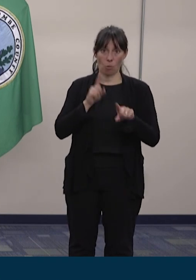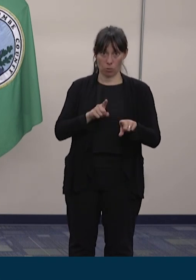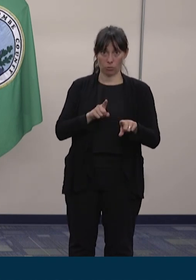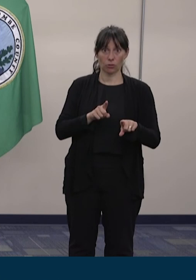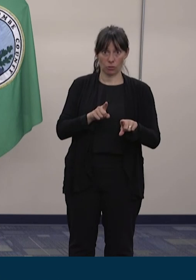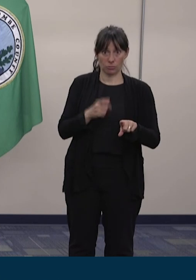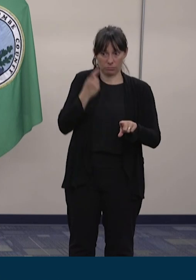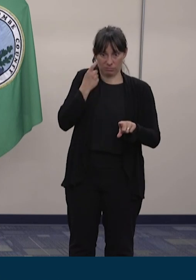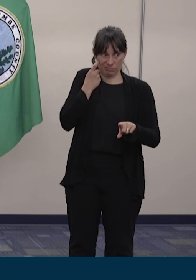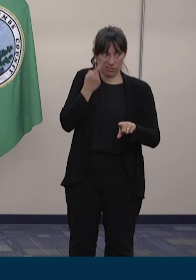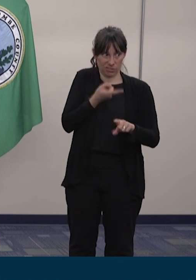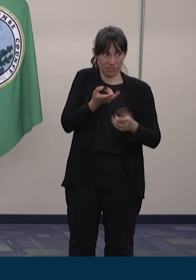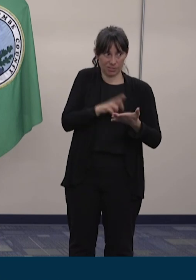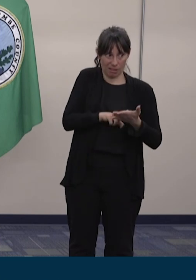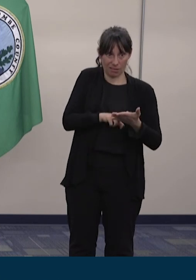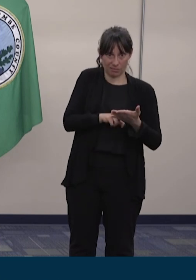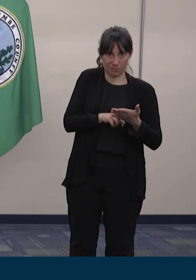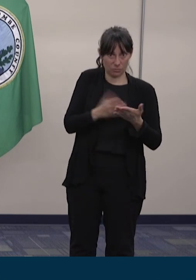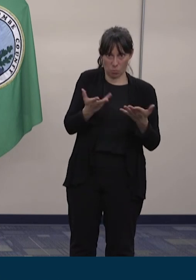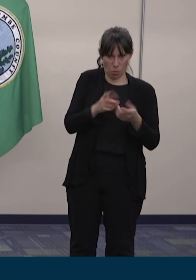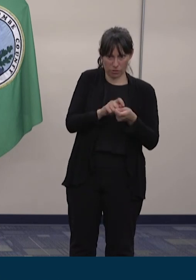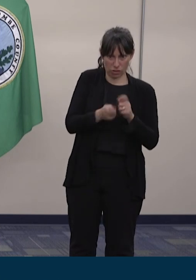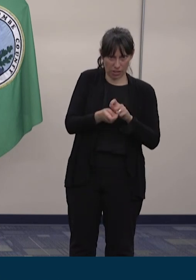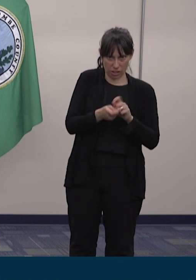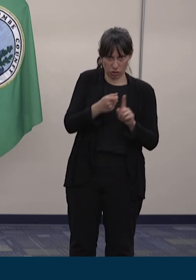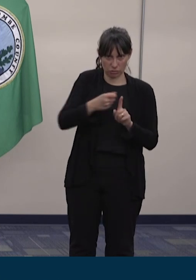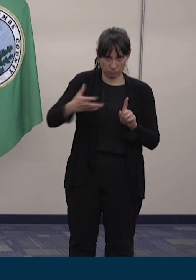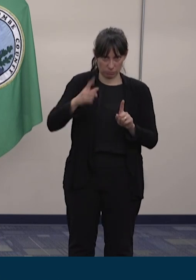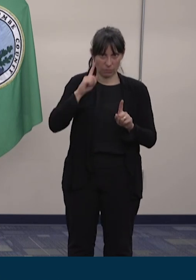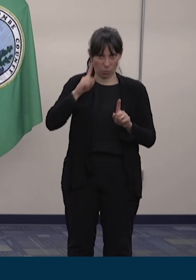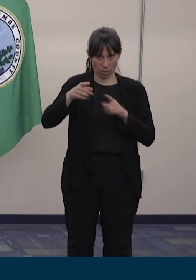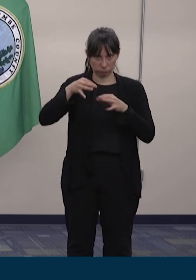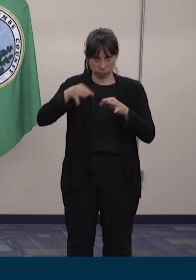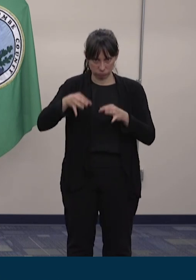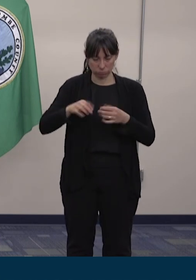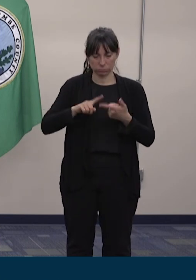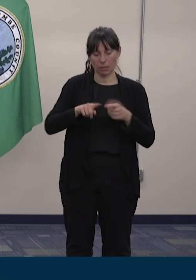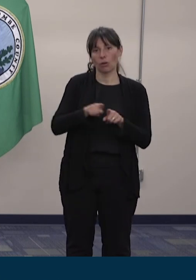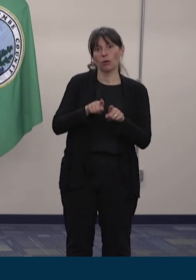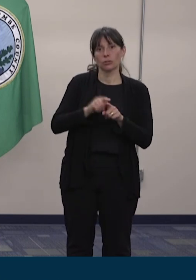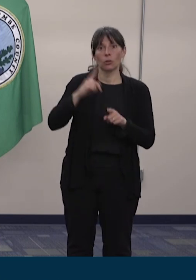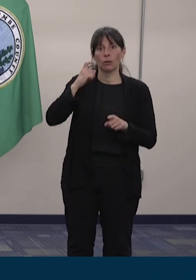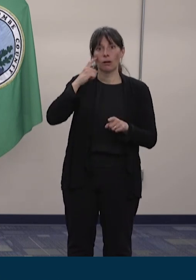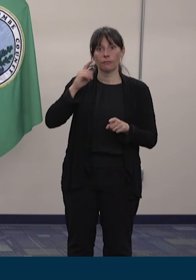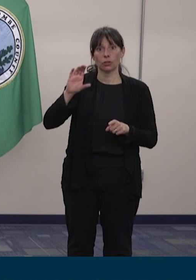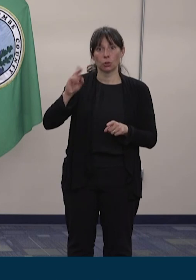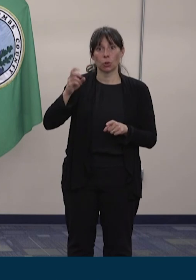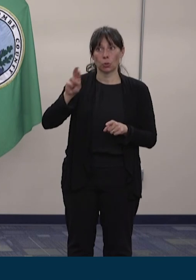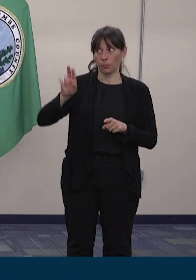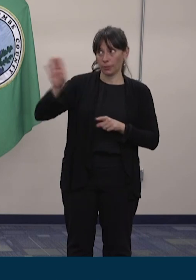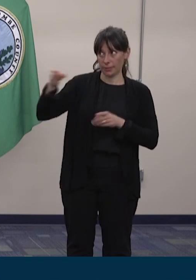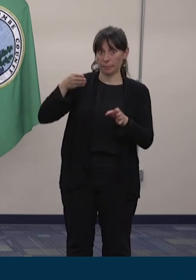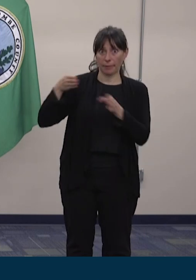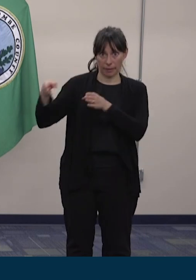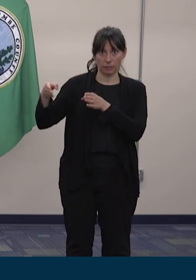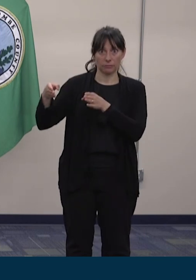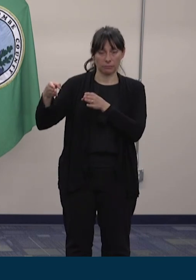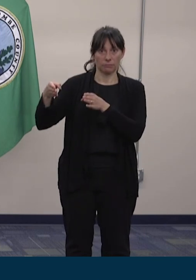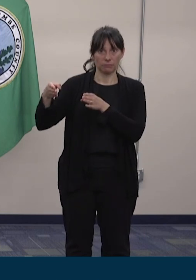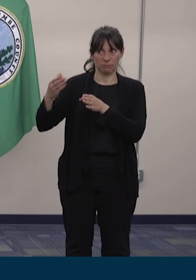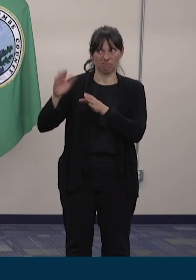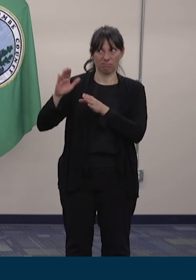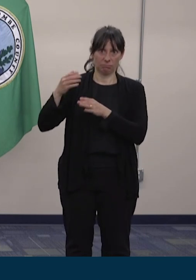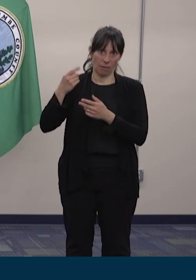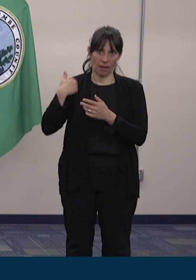casa, Newman just manténgase a salvo signed, que and el what we señor know Newman so acaba de far firmar about Governor y Cooper's hablar plan acerca del for plan reopening the del state gobernador in Cooper 3 para phases.